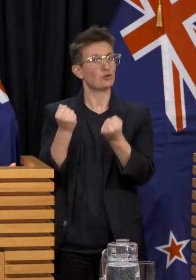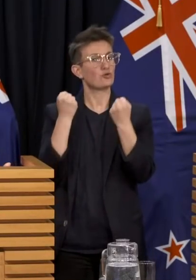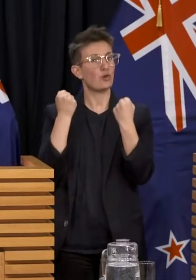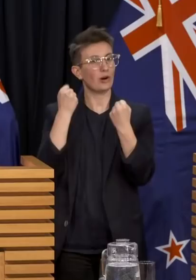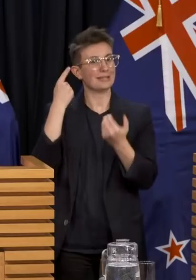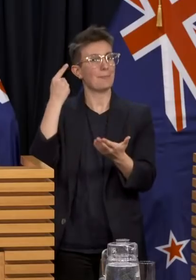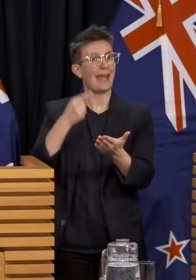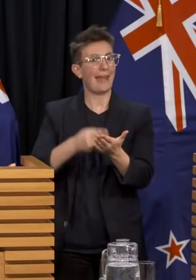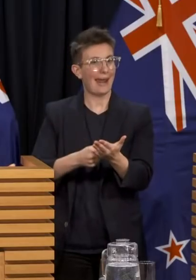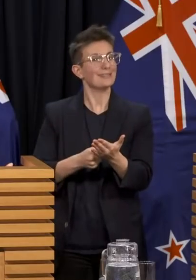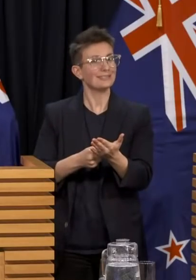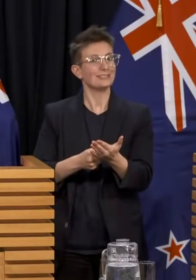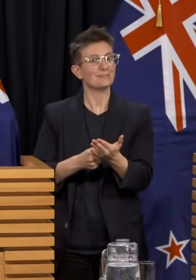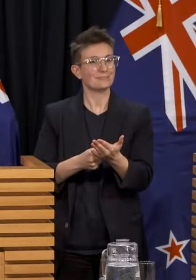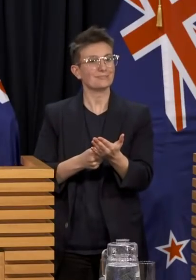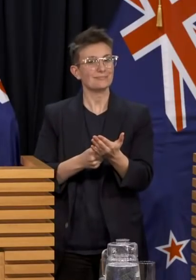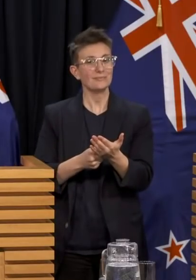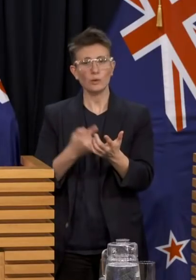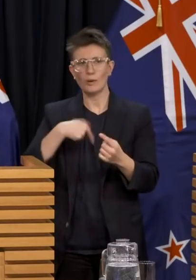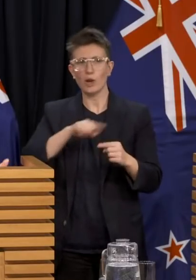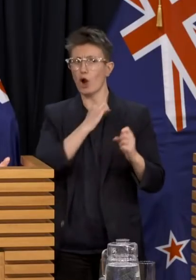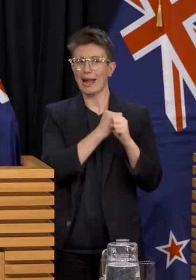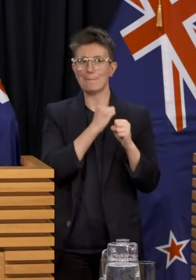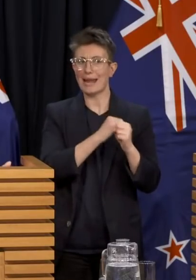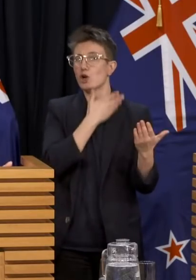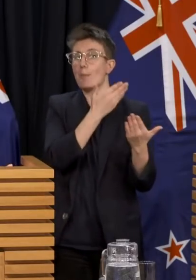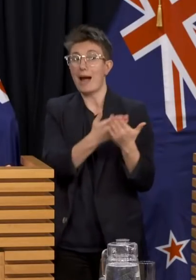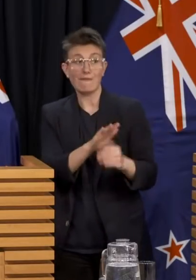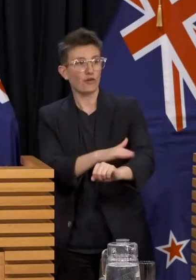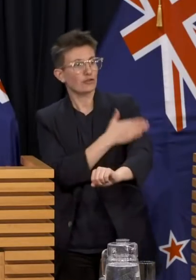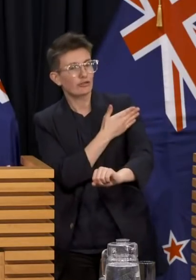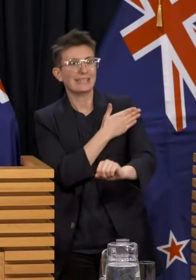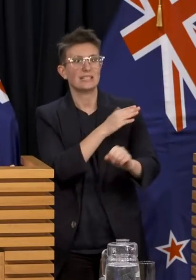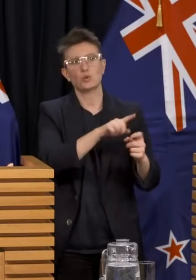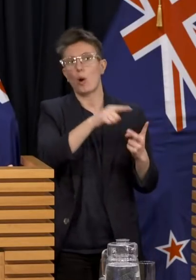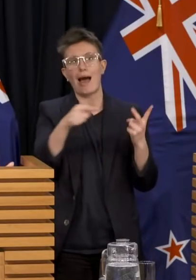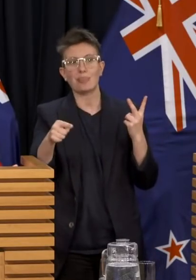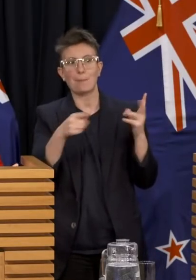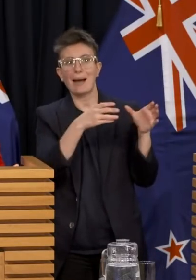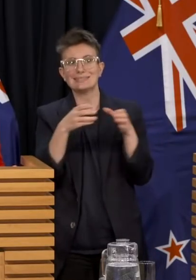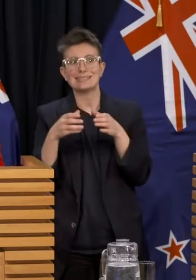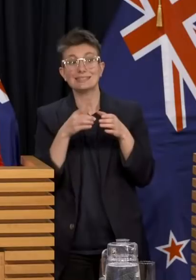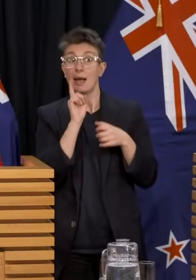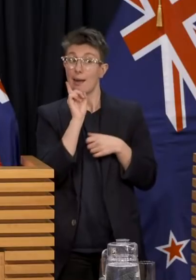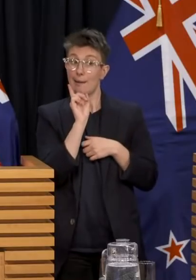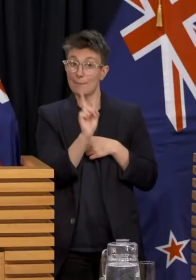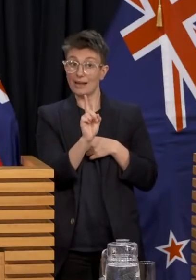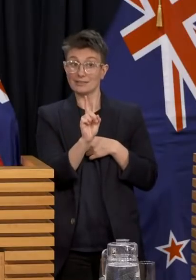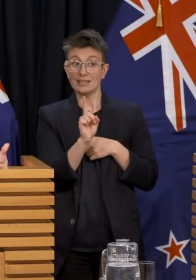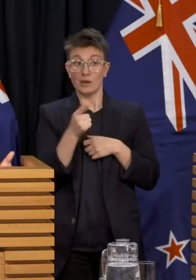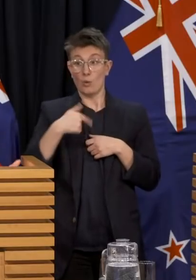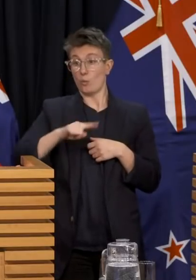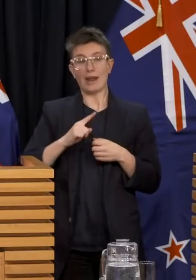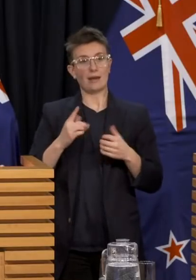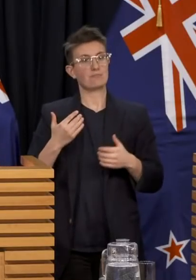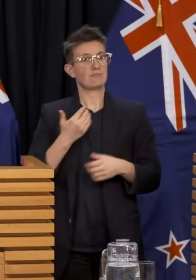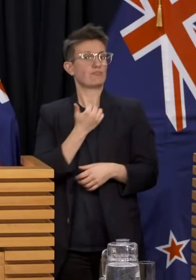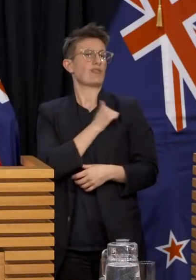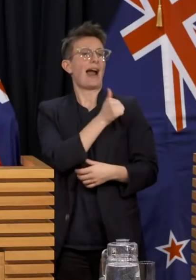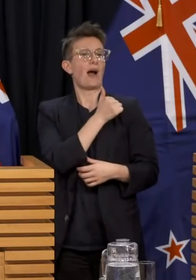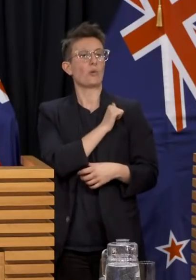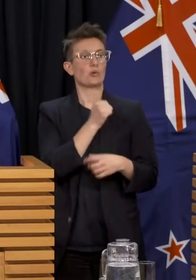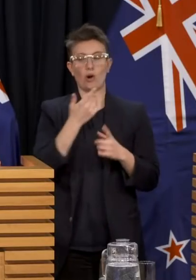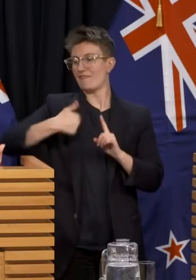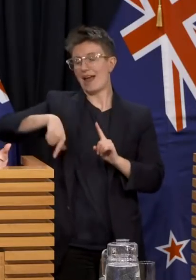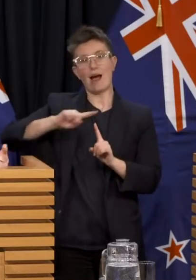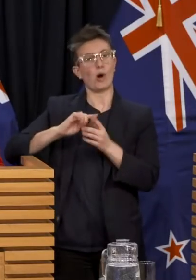here to campaign on behalf of anyone else. We will, however, stand proudly on the coalition government's record. So, change the tax or